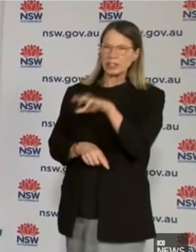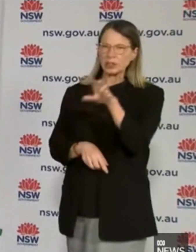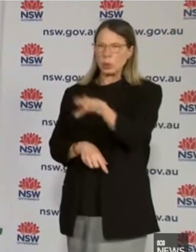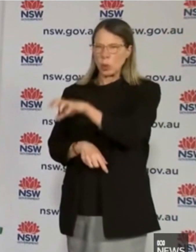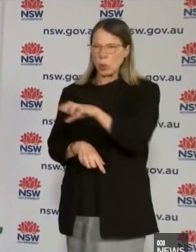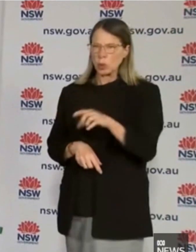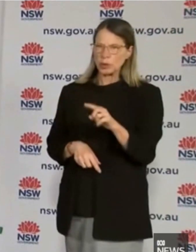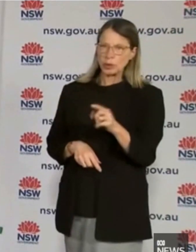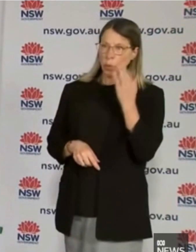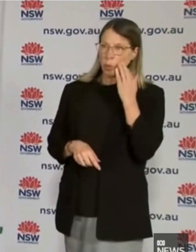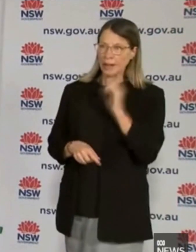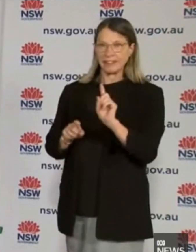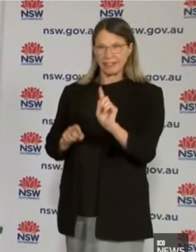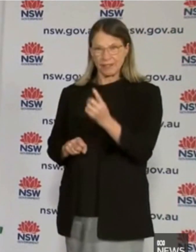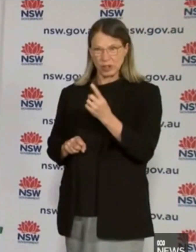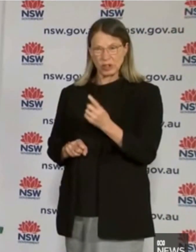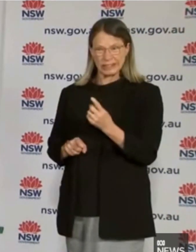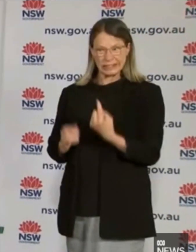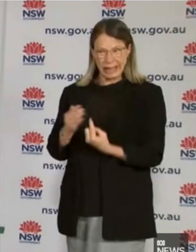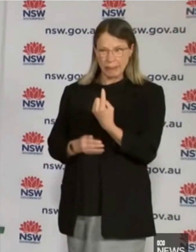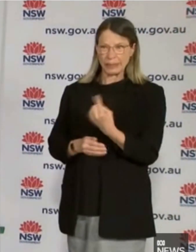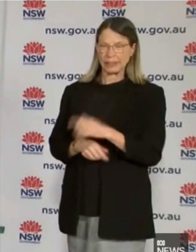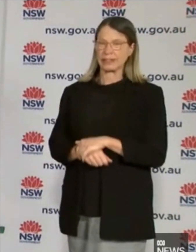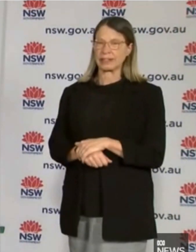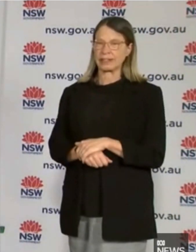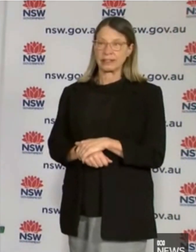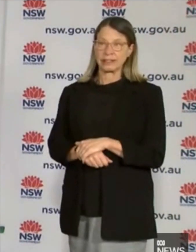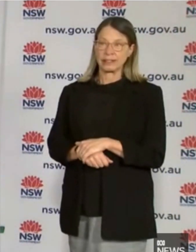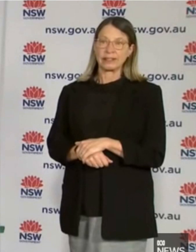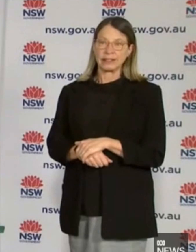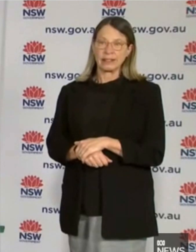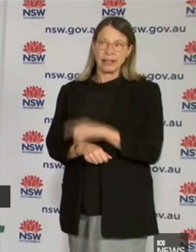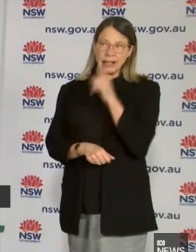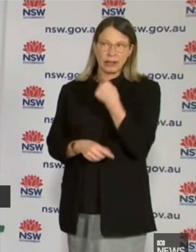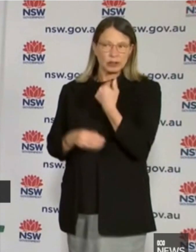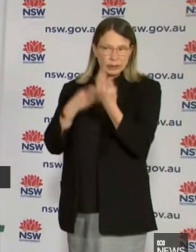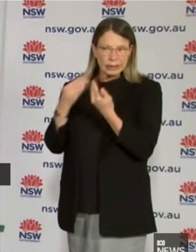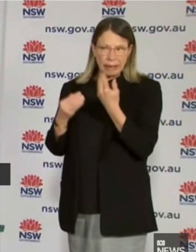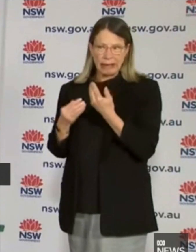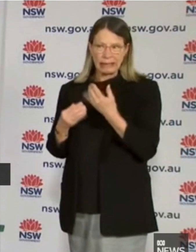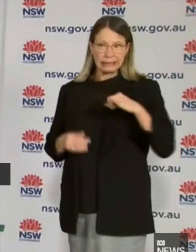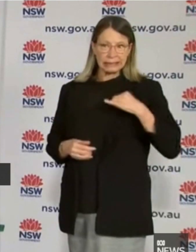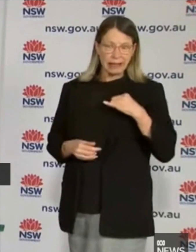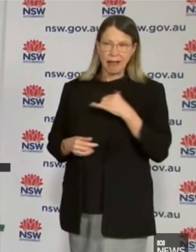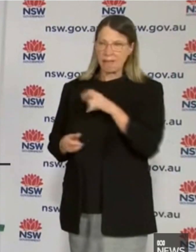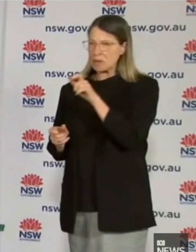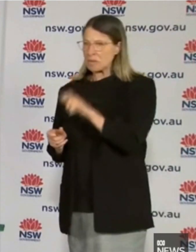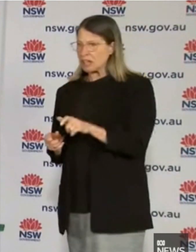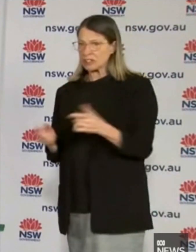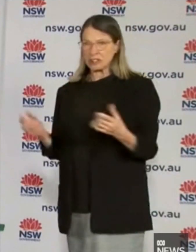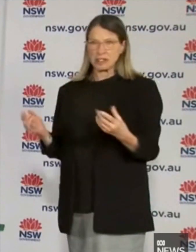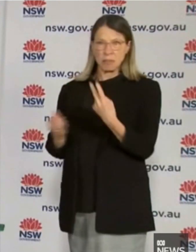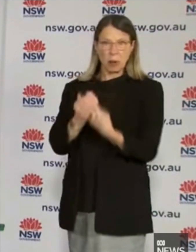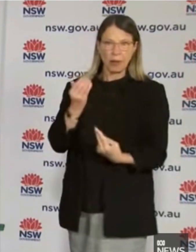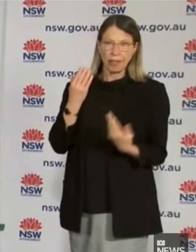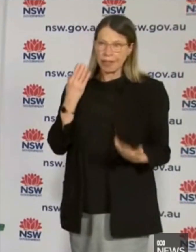happen? And if you're able to distinguish if it's staff or patients, please. Sure. Look, I don't have all